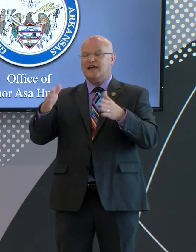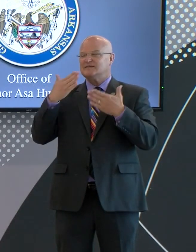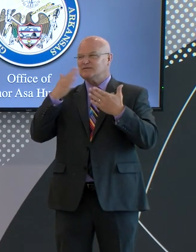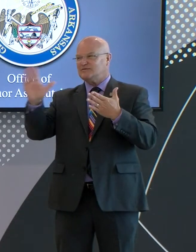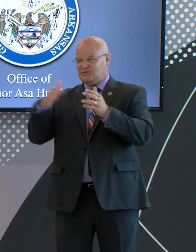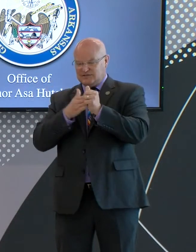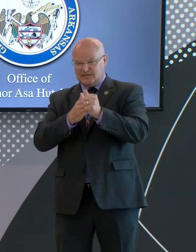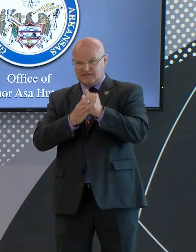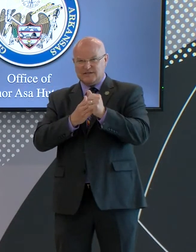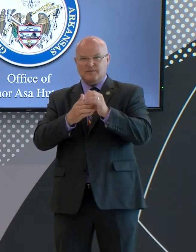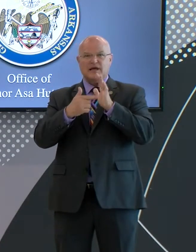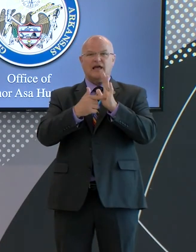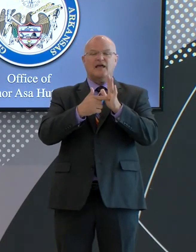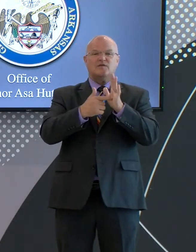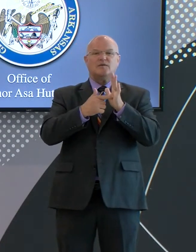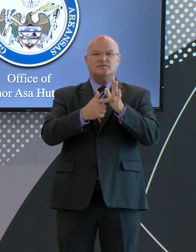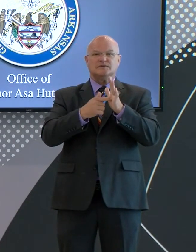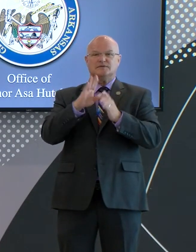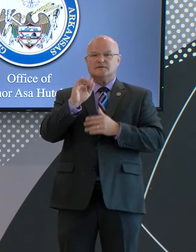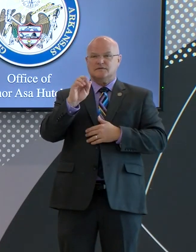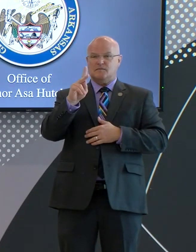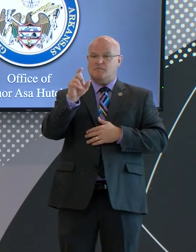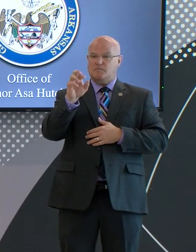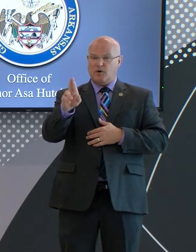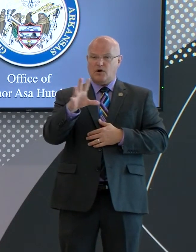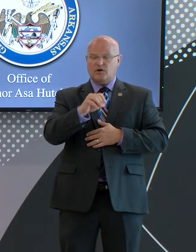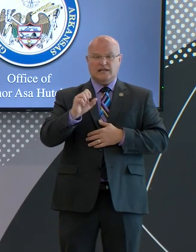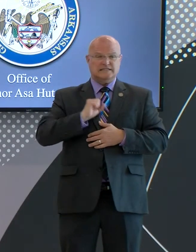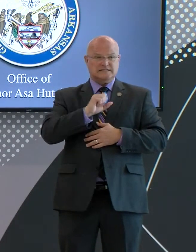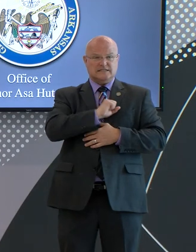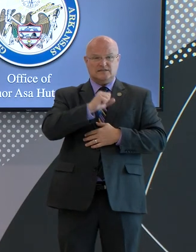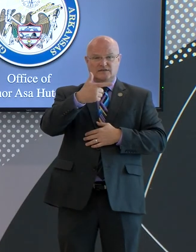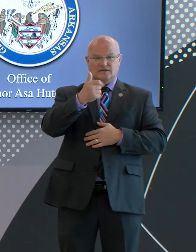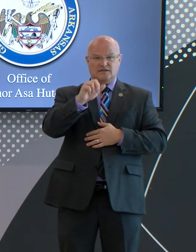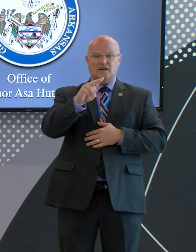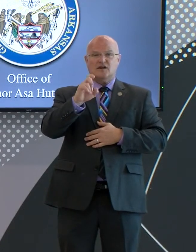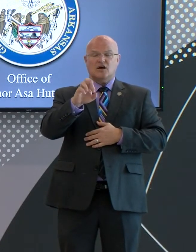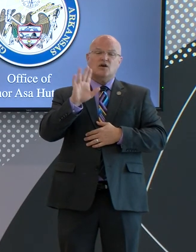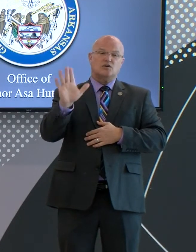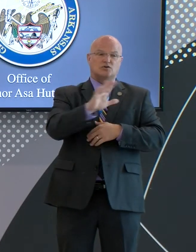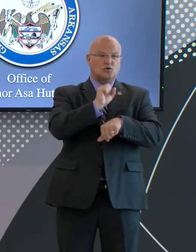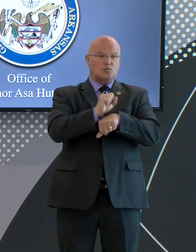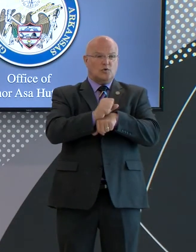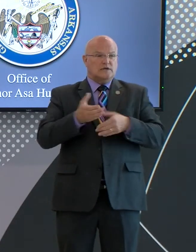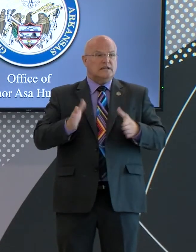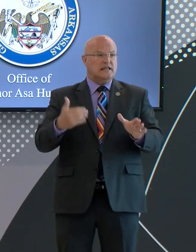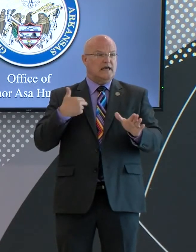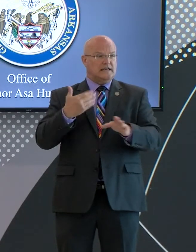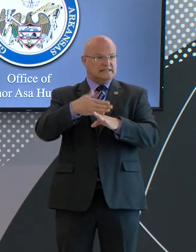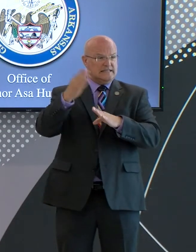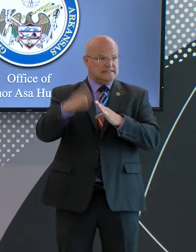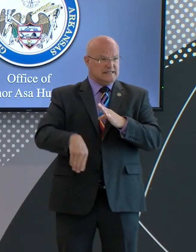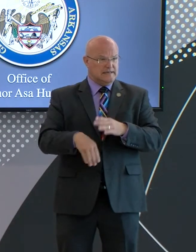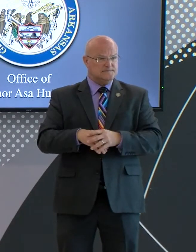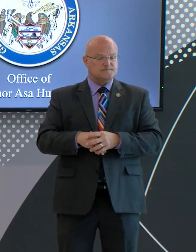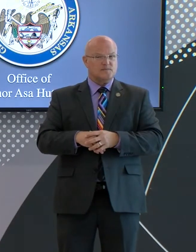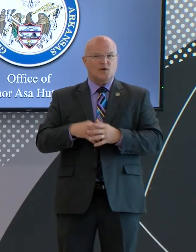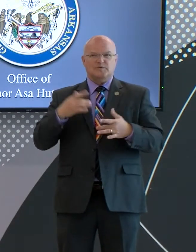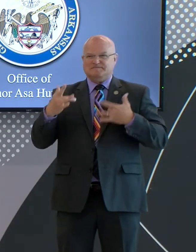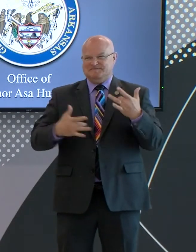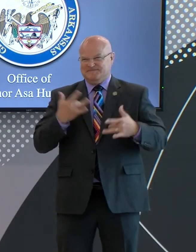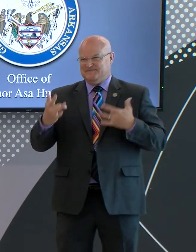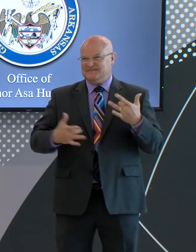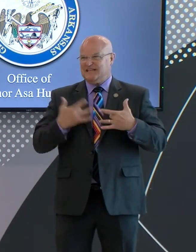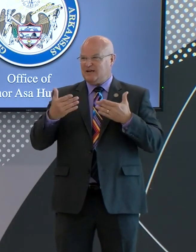and Representative Barker and Senator Garner for y'all's work to allow us to get that done. We're excited as